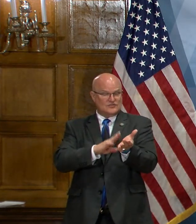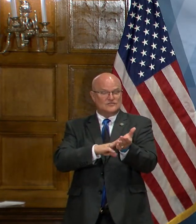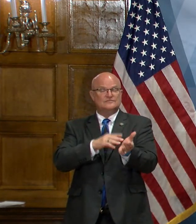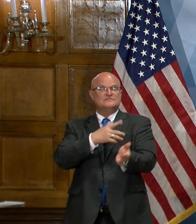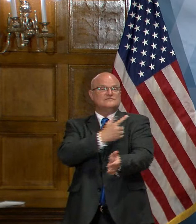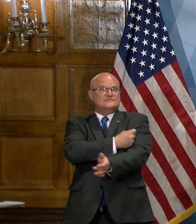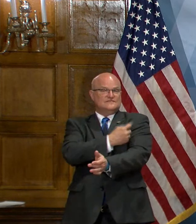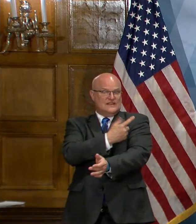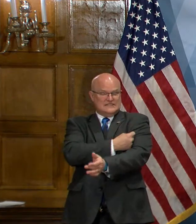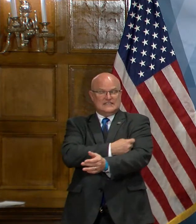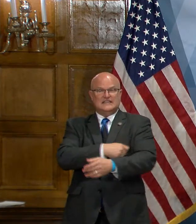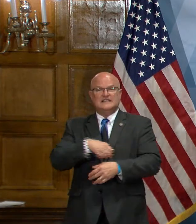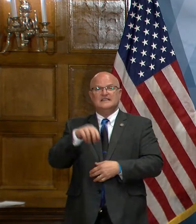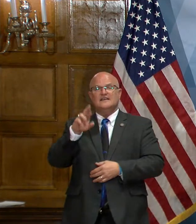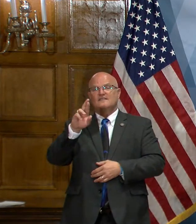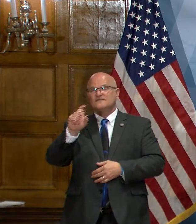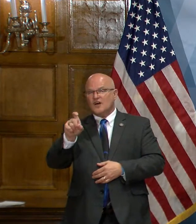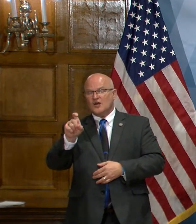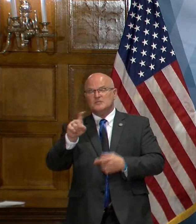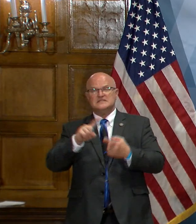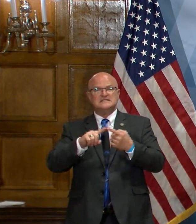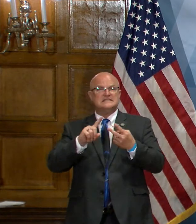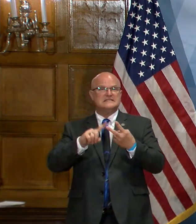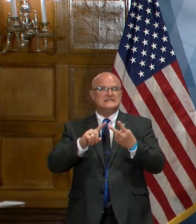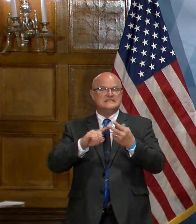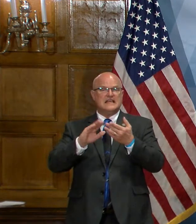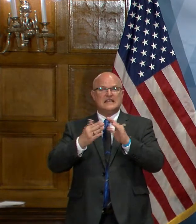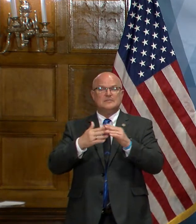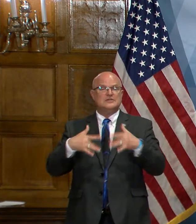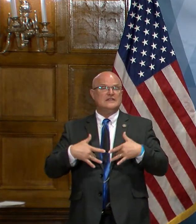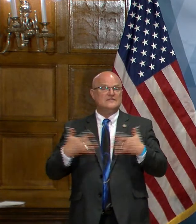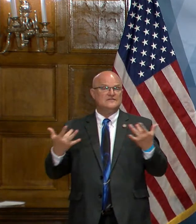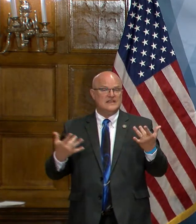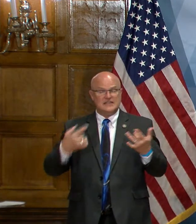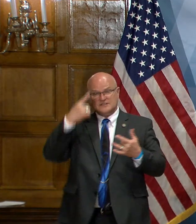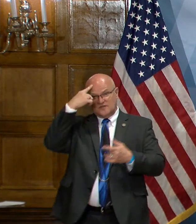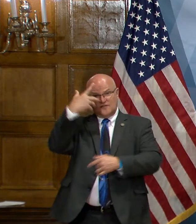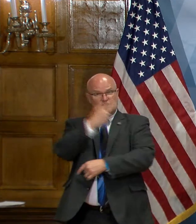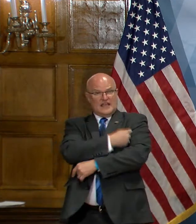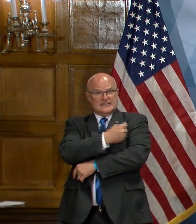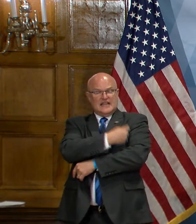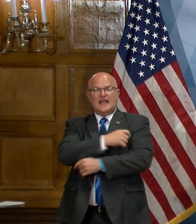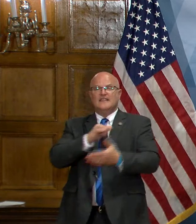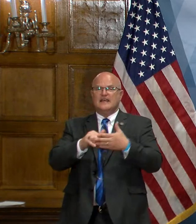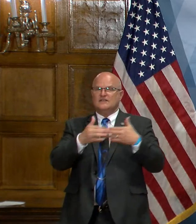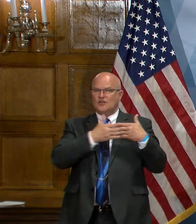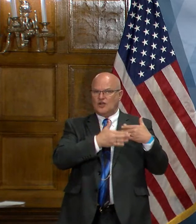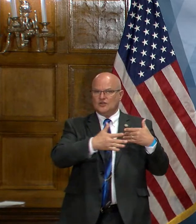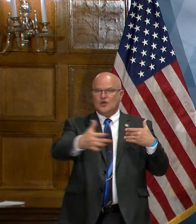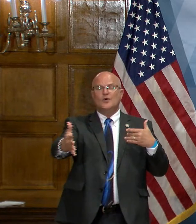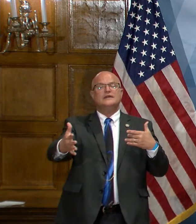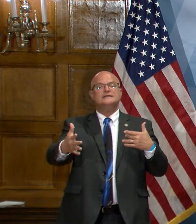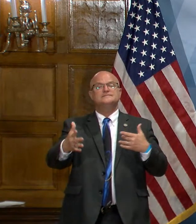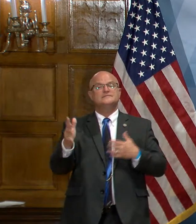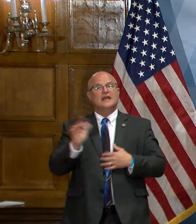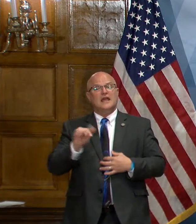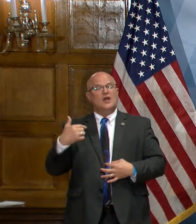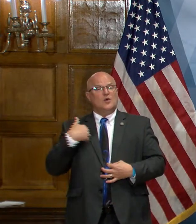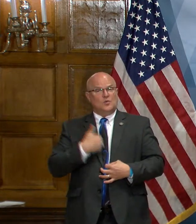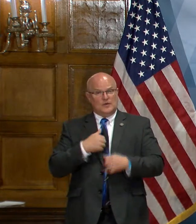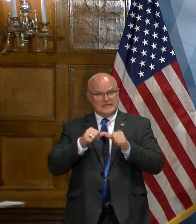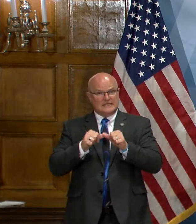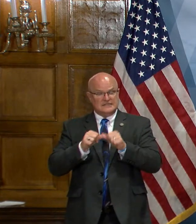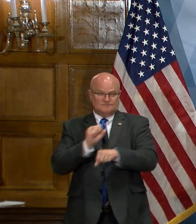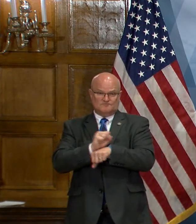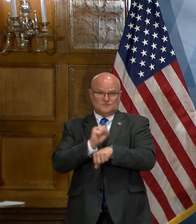vaccine, pharmacies, hospitals, and community events for vaccination that are ongoing. And we